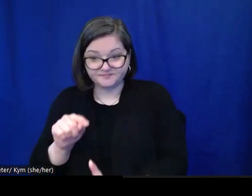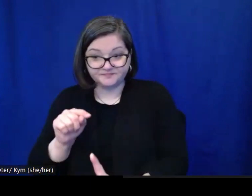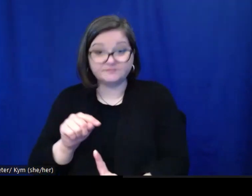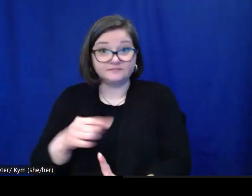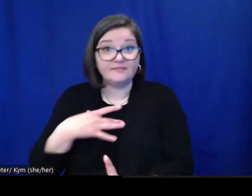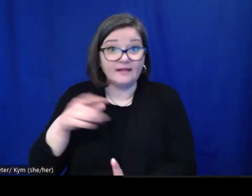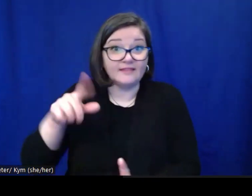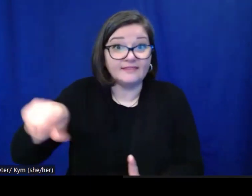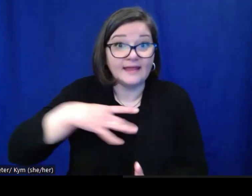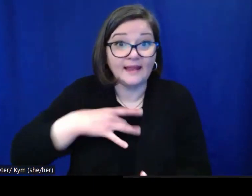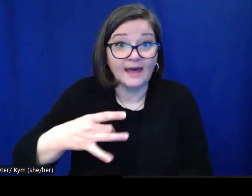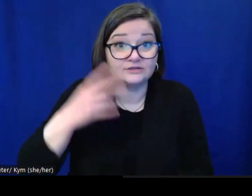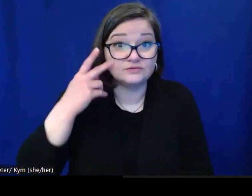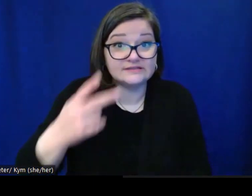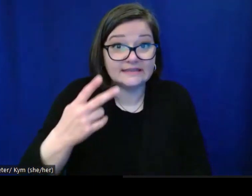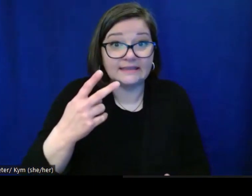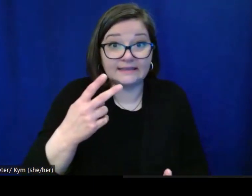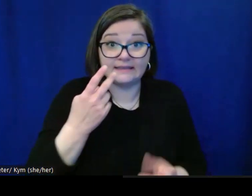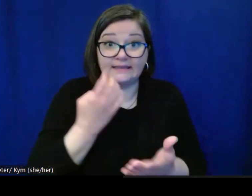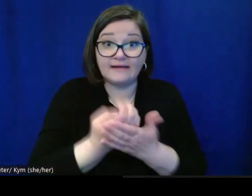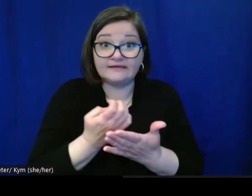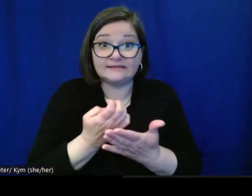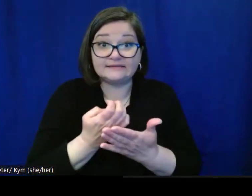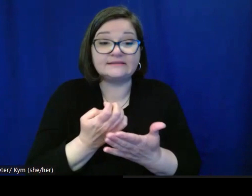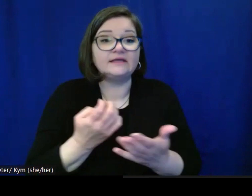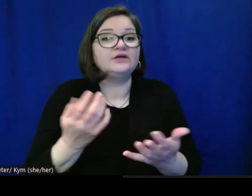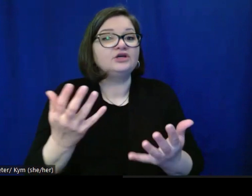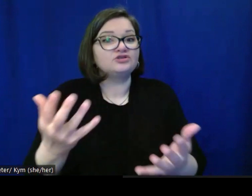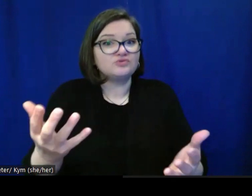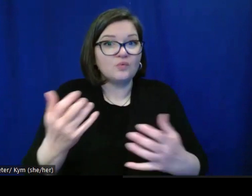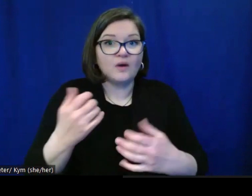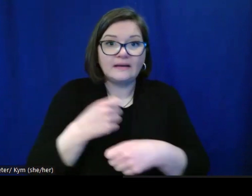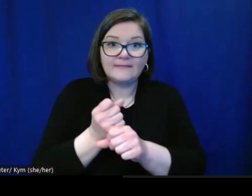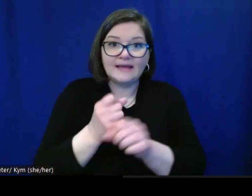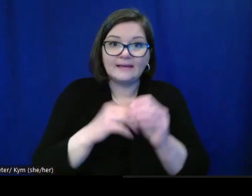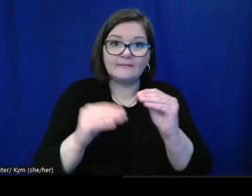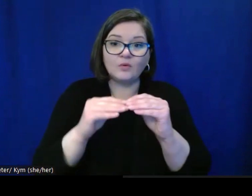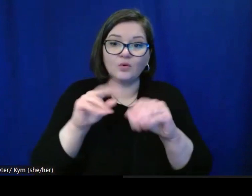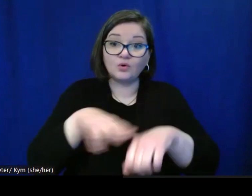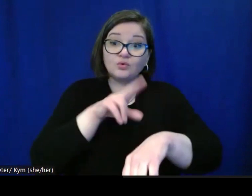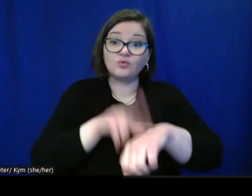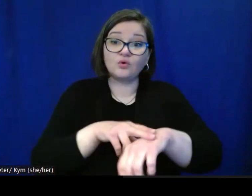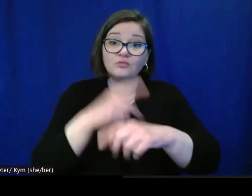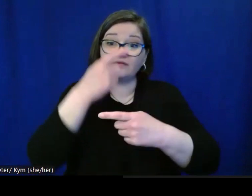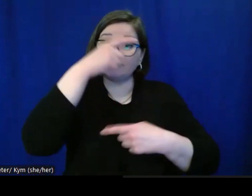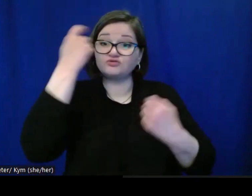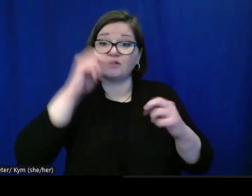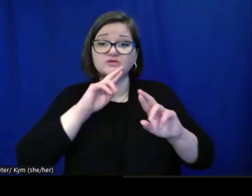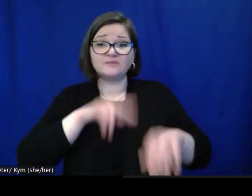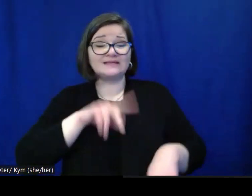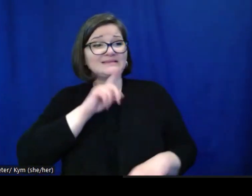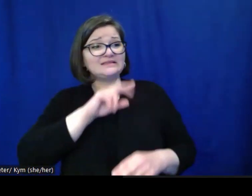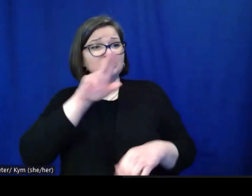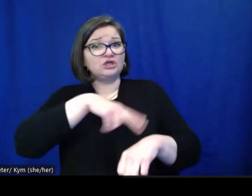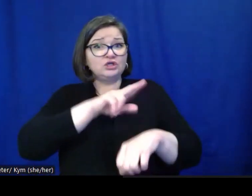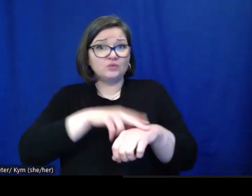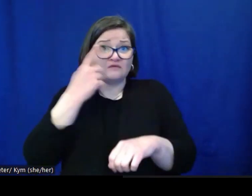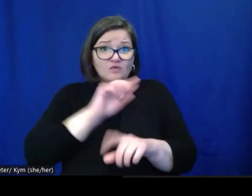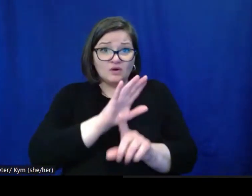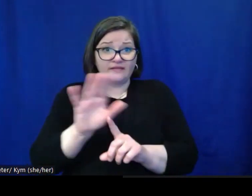like that, okay? We want to normalize that trauma reactions are normal for their